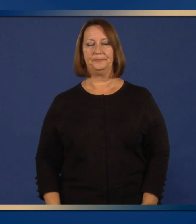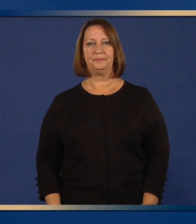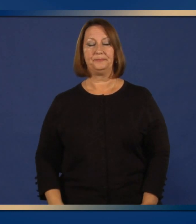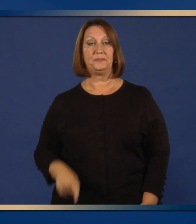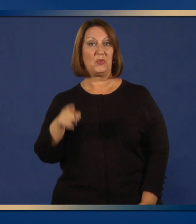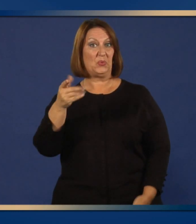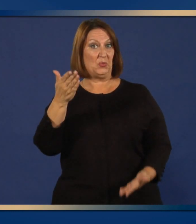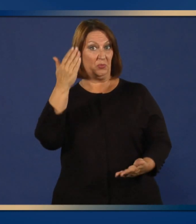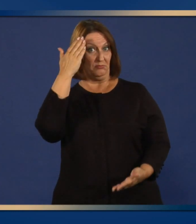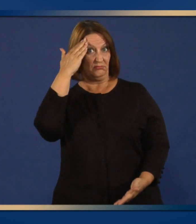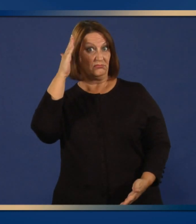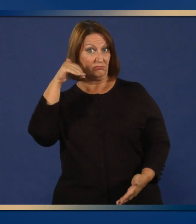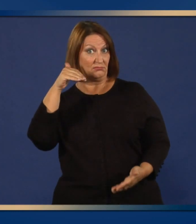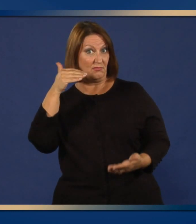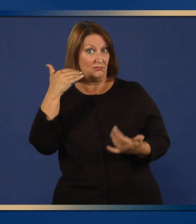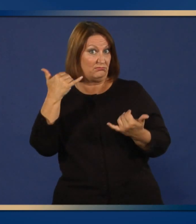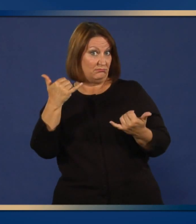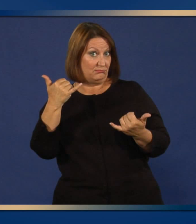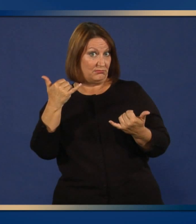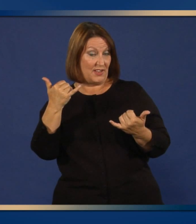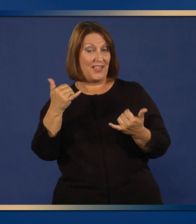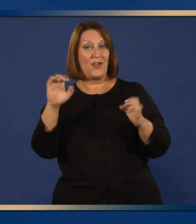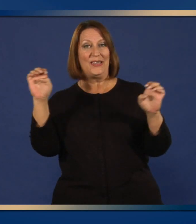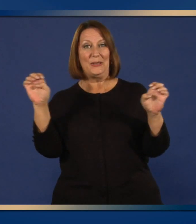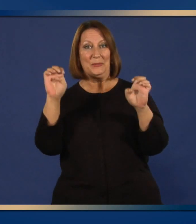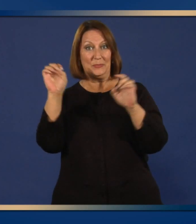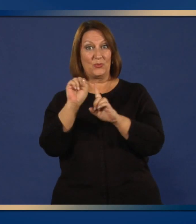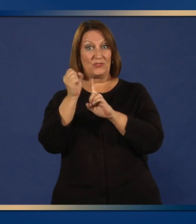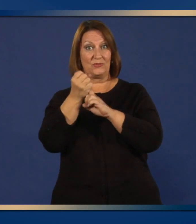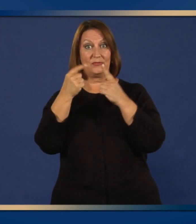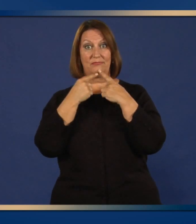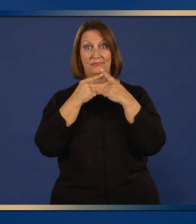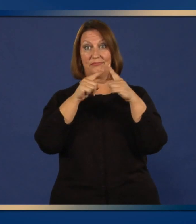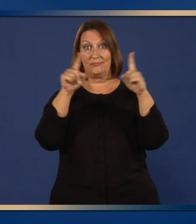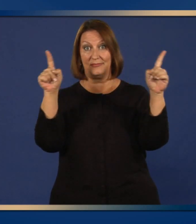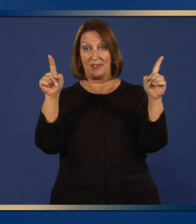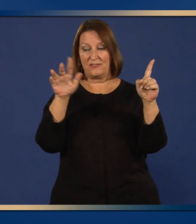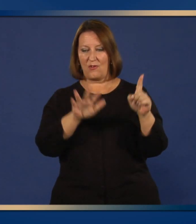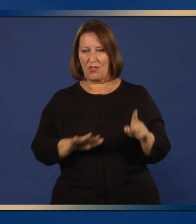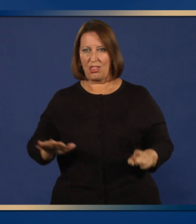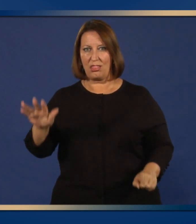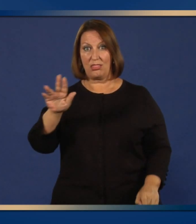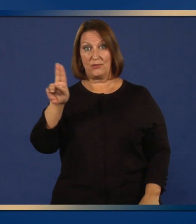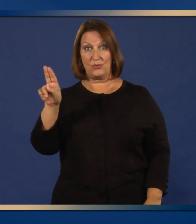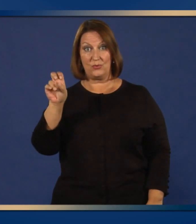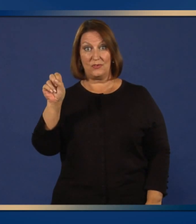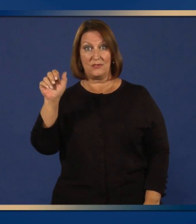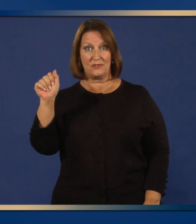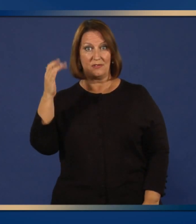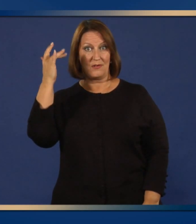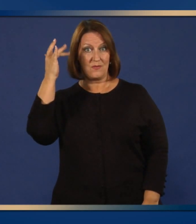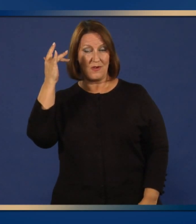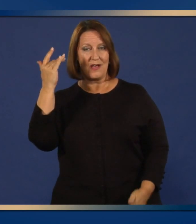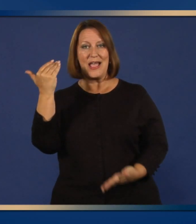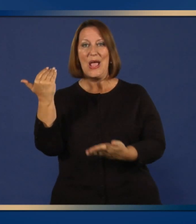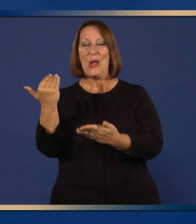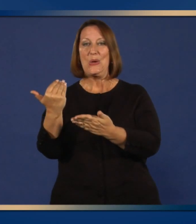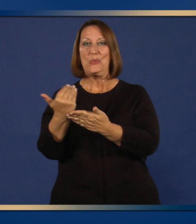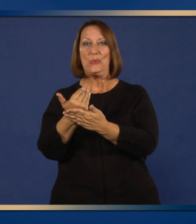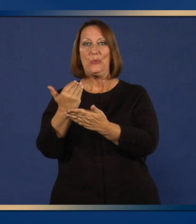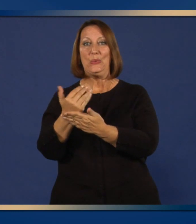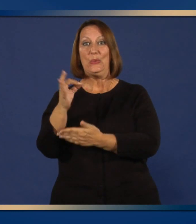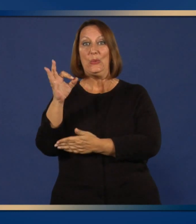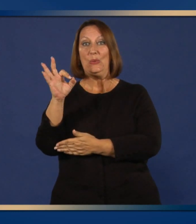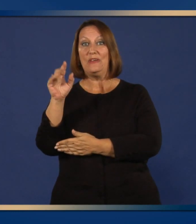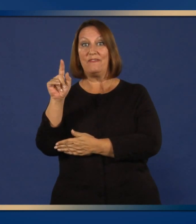As you may already be aware, a public health emergency has been declared in the U.S. due